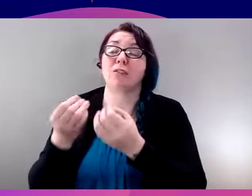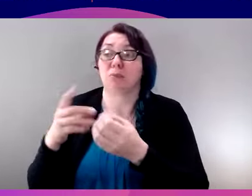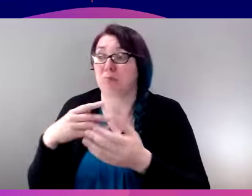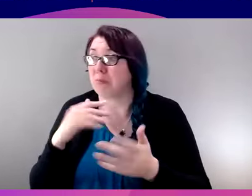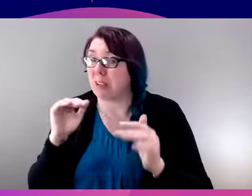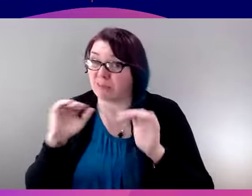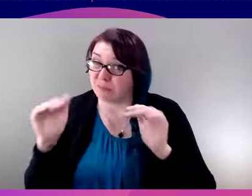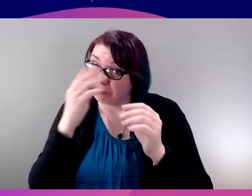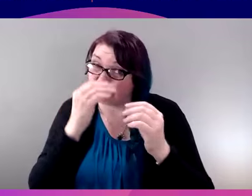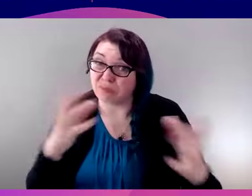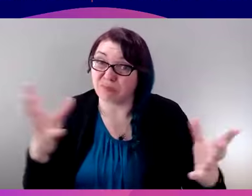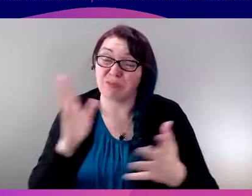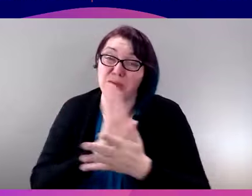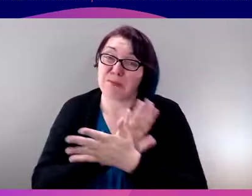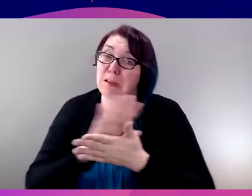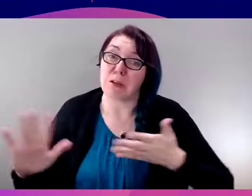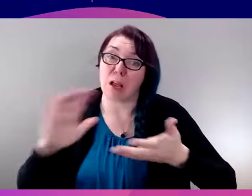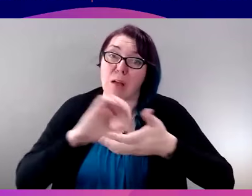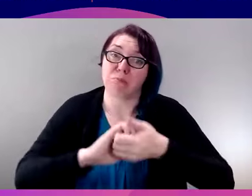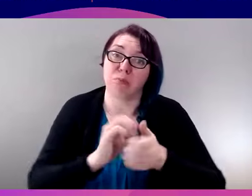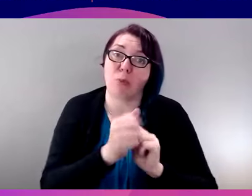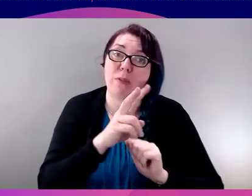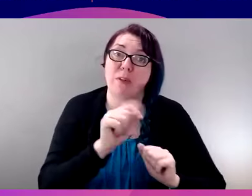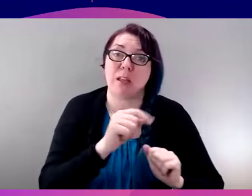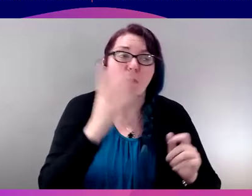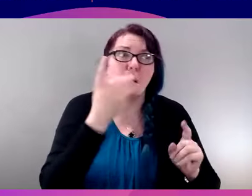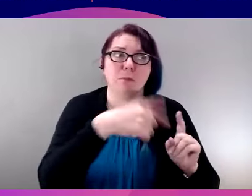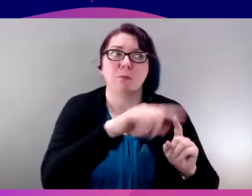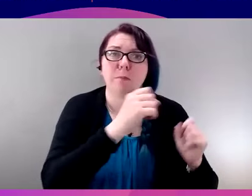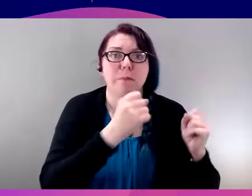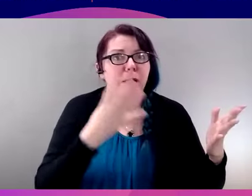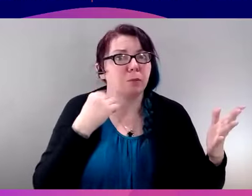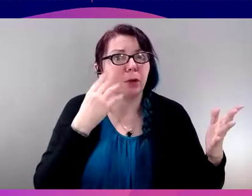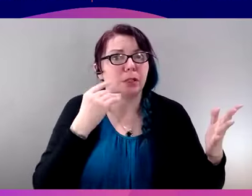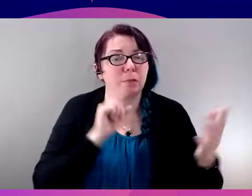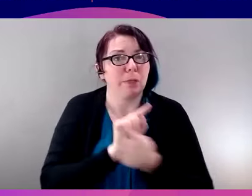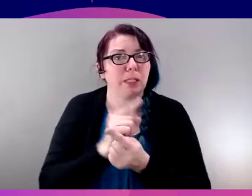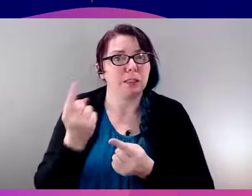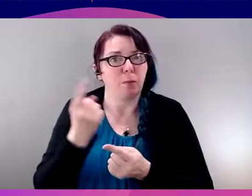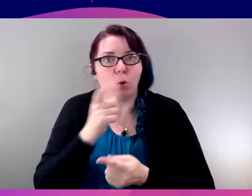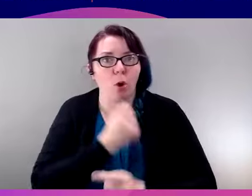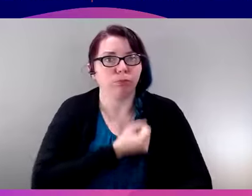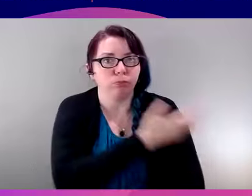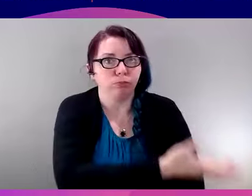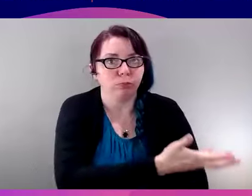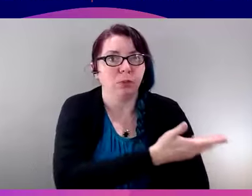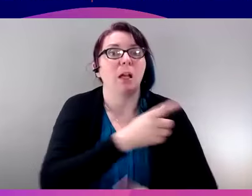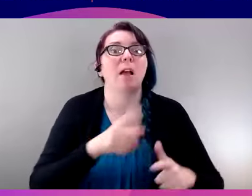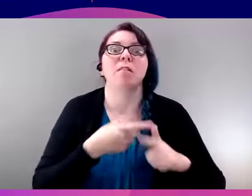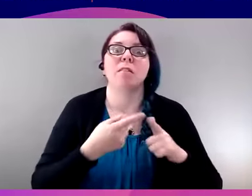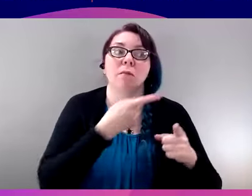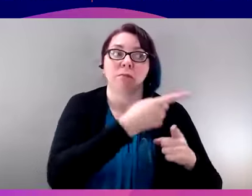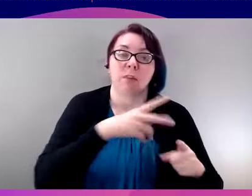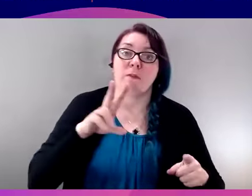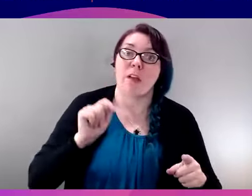what to say to someone if someone discloses and how to connect them to help. And then it's kind of that mutual collaboration where they're able to offer